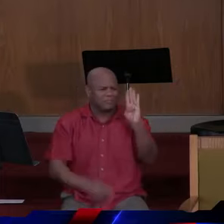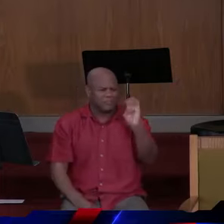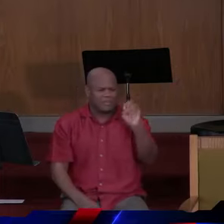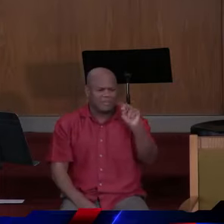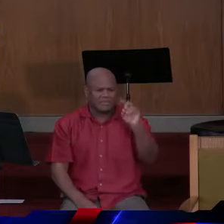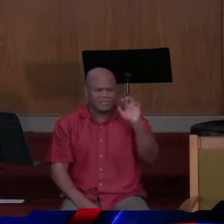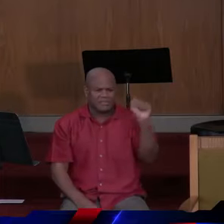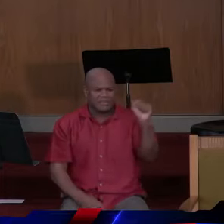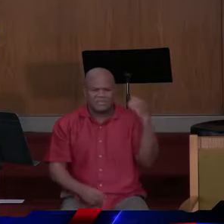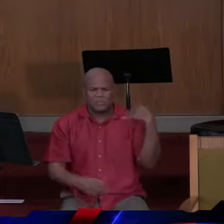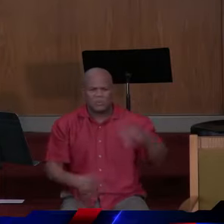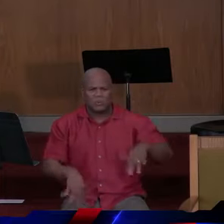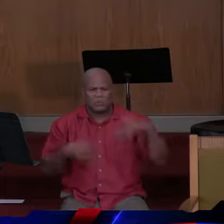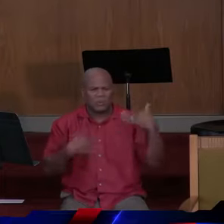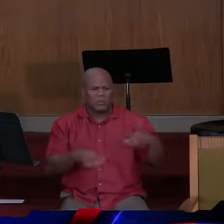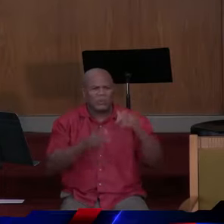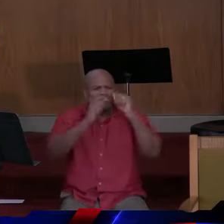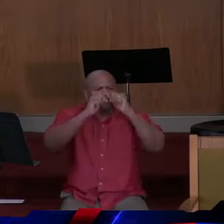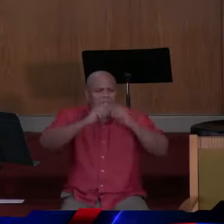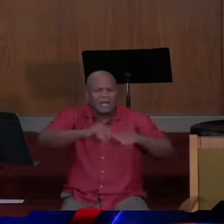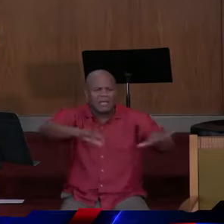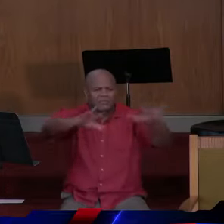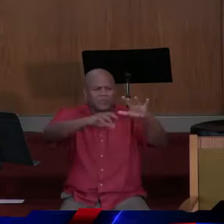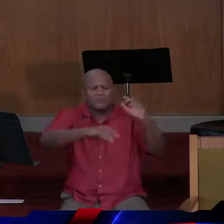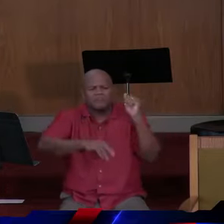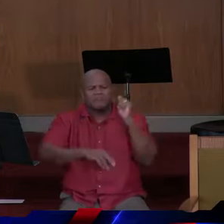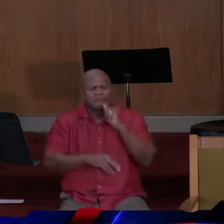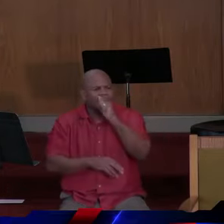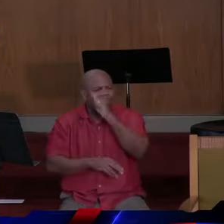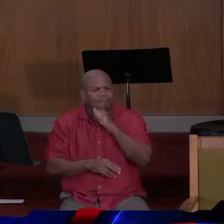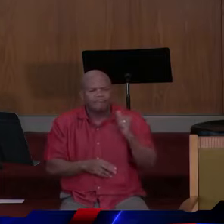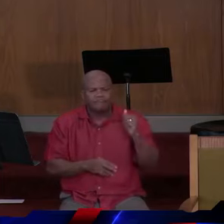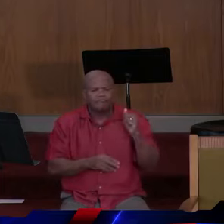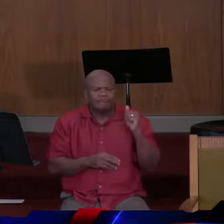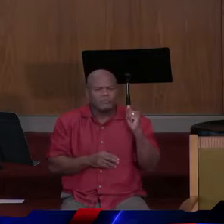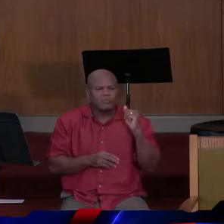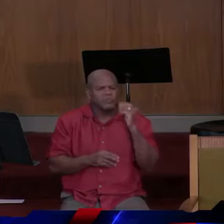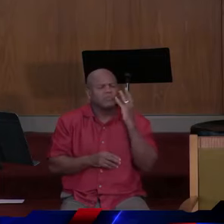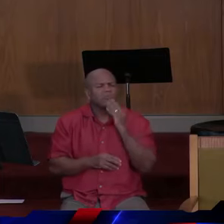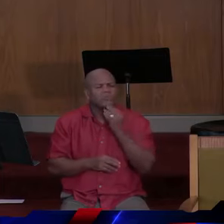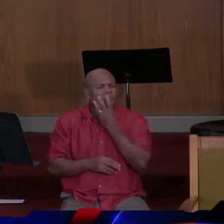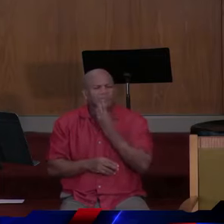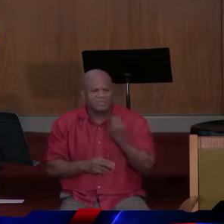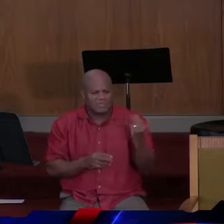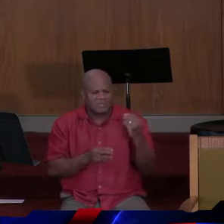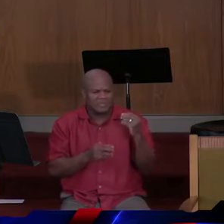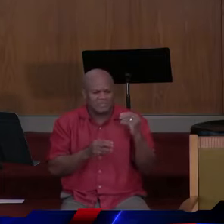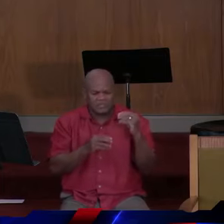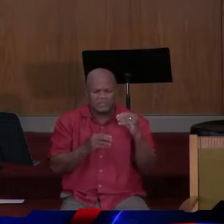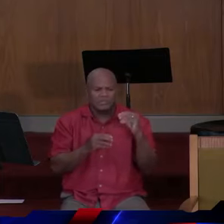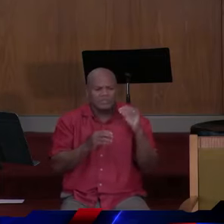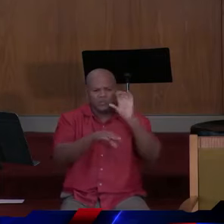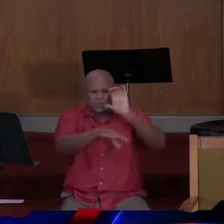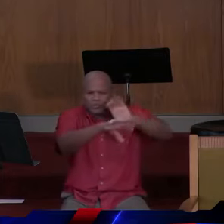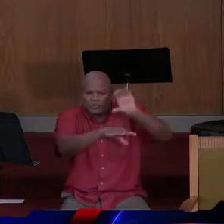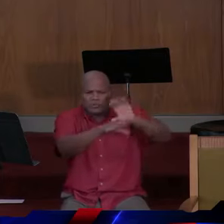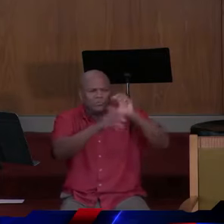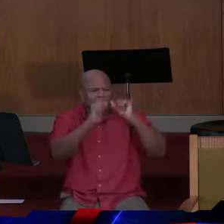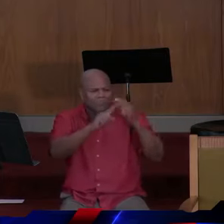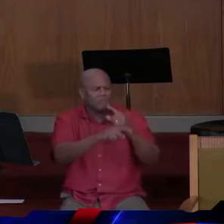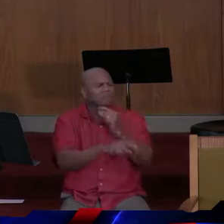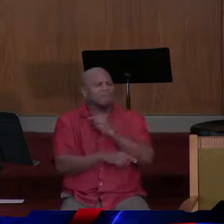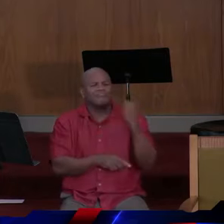Aaronic blessing, the liturgical, Levitical blessing from the